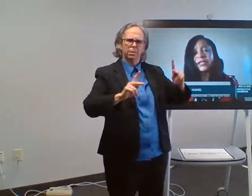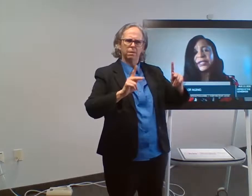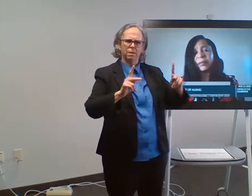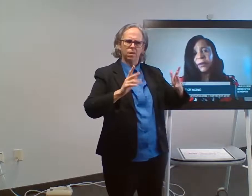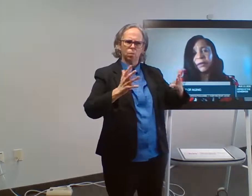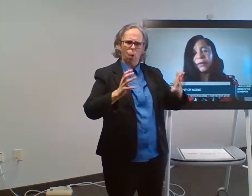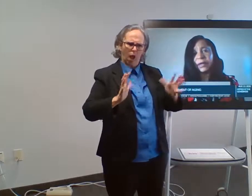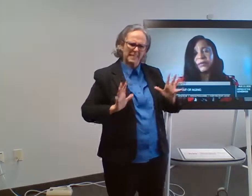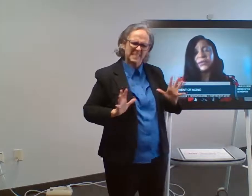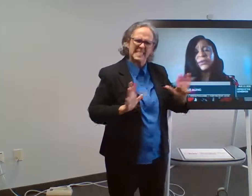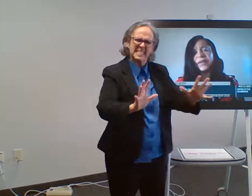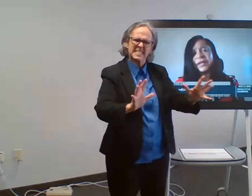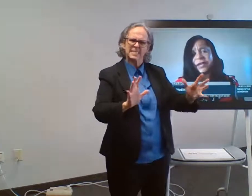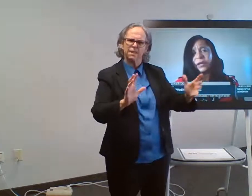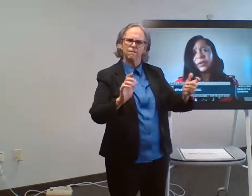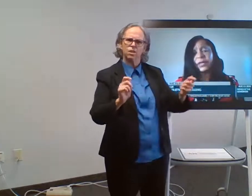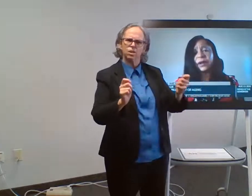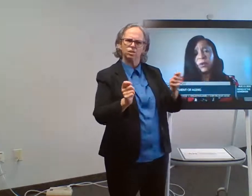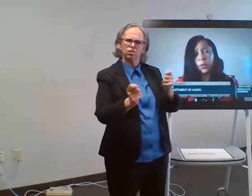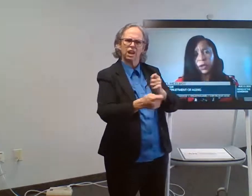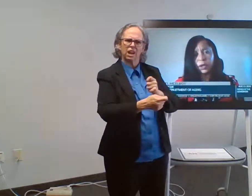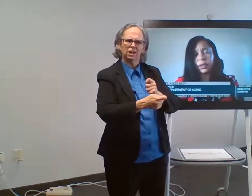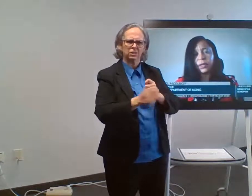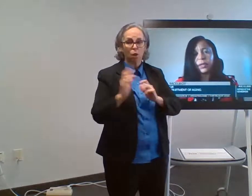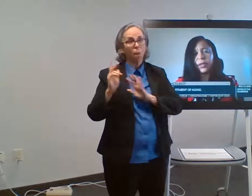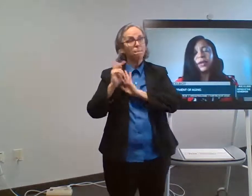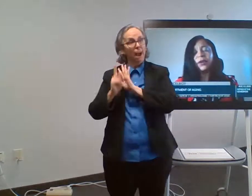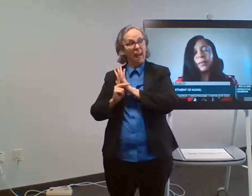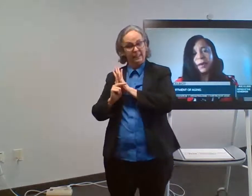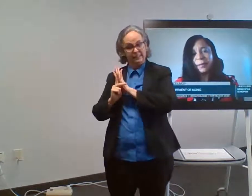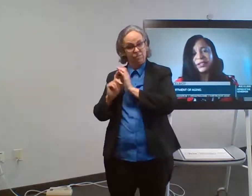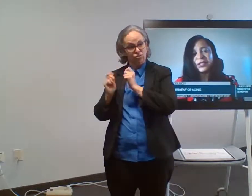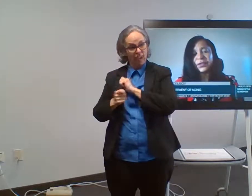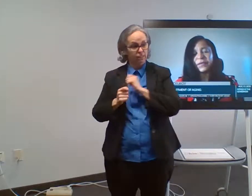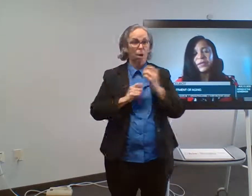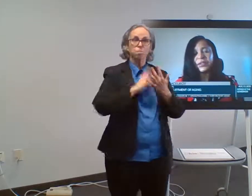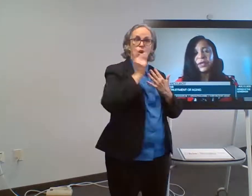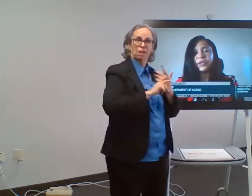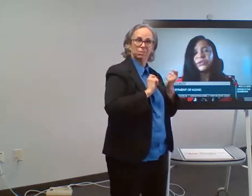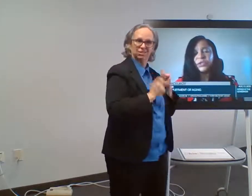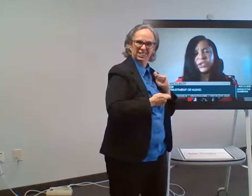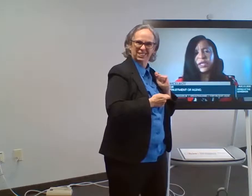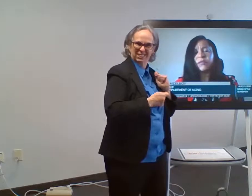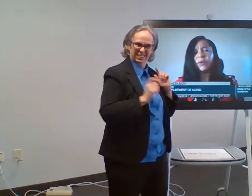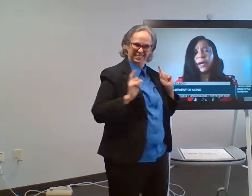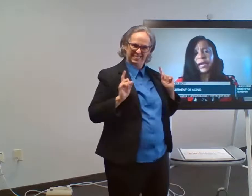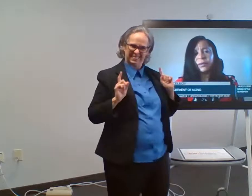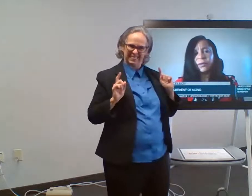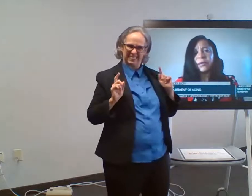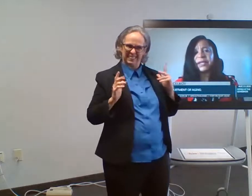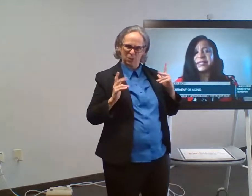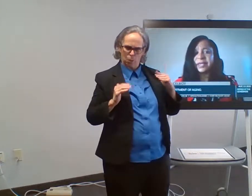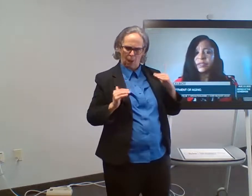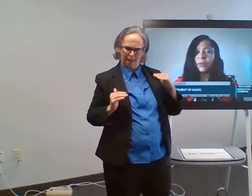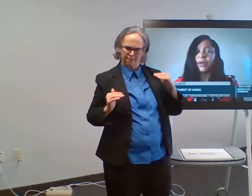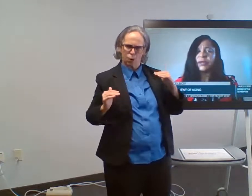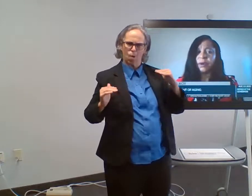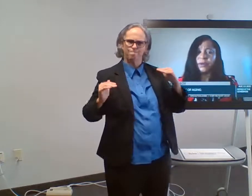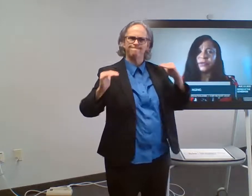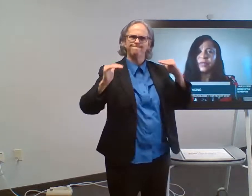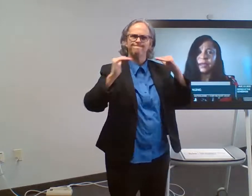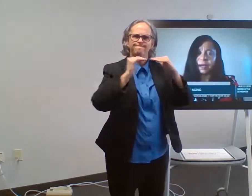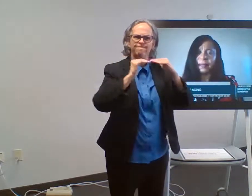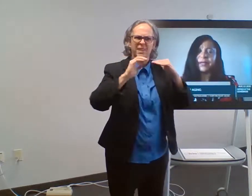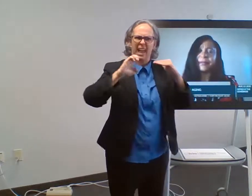our policy and programs to advance equity in our work and our public service, to achieve more equitable, accessible,